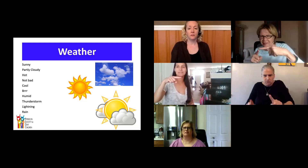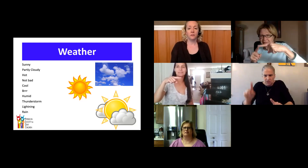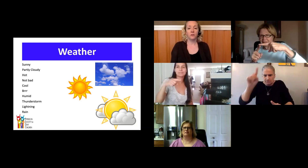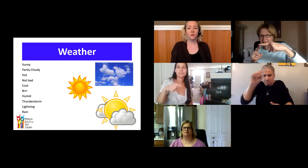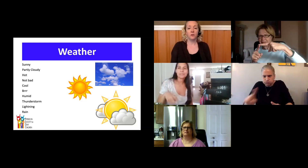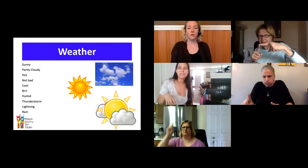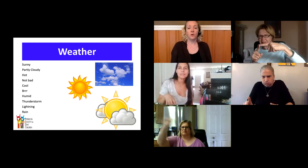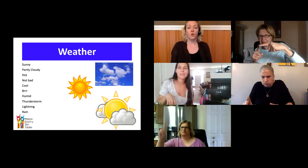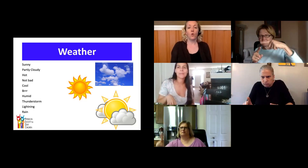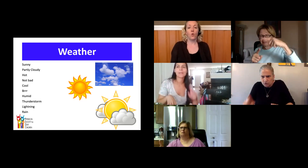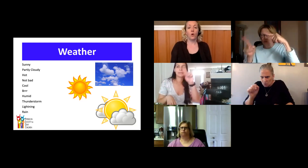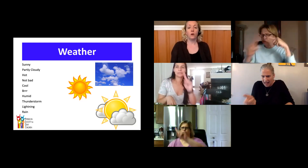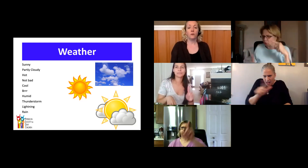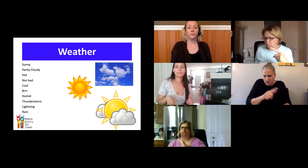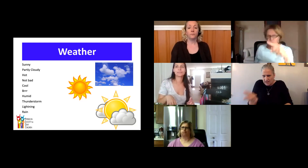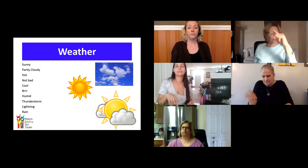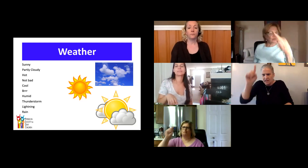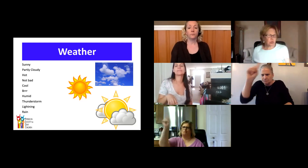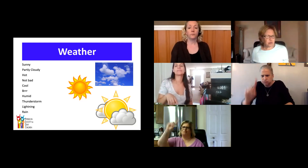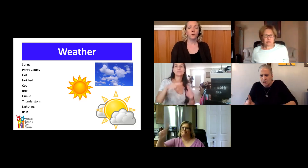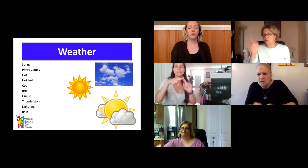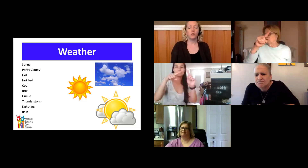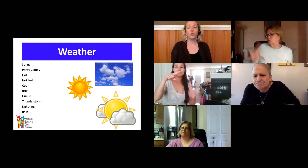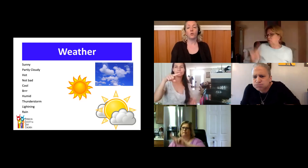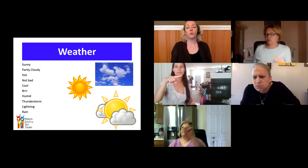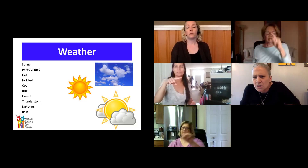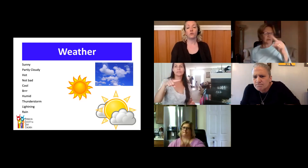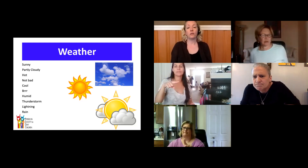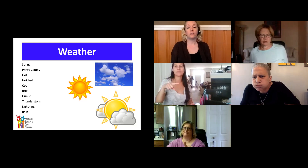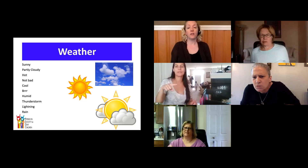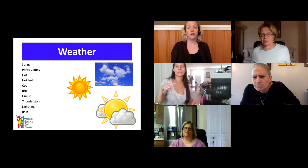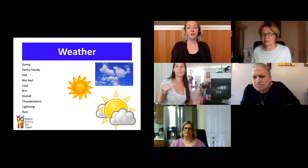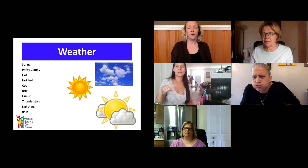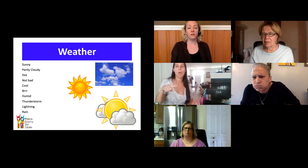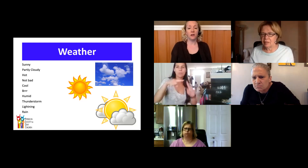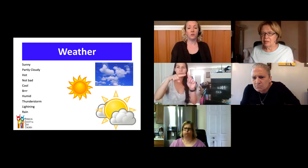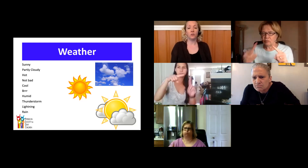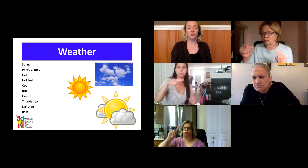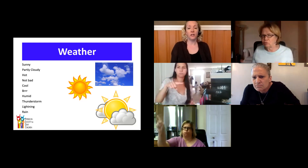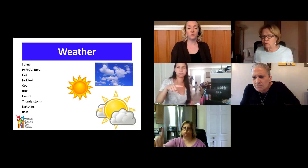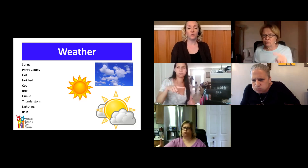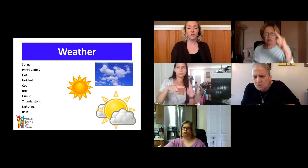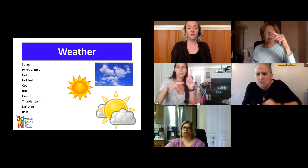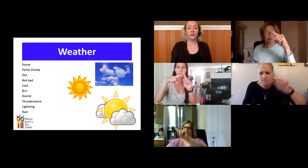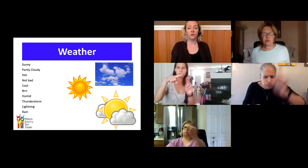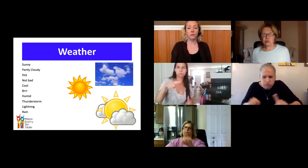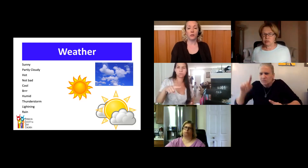Or you can show streaks of lightning going down, alternating between the fingers. Make sure you use